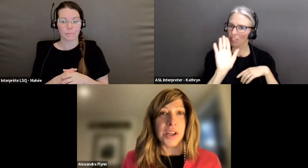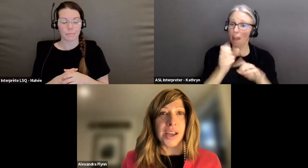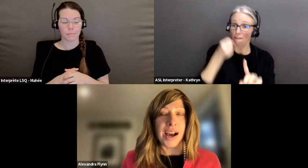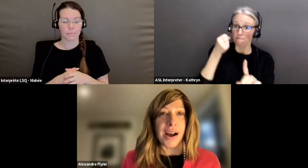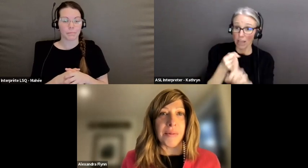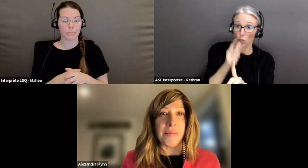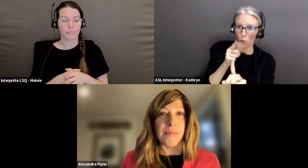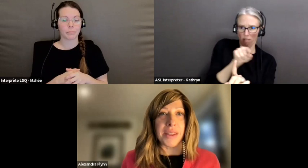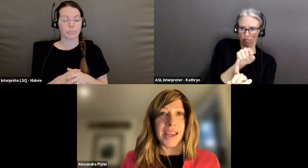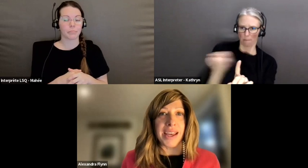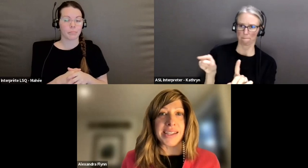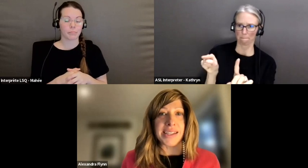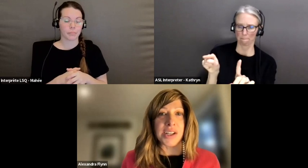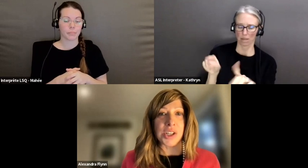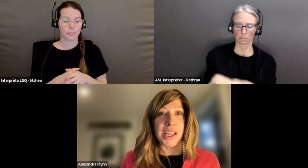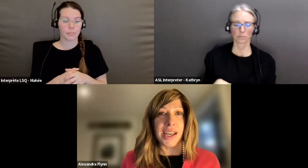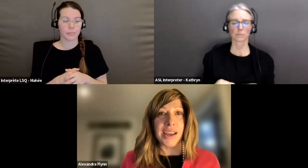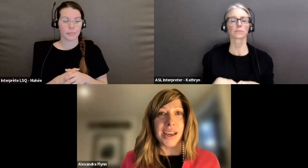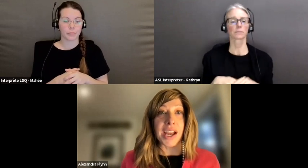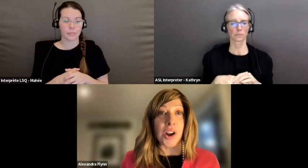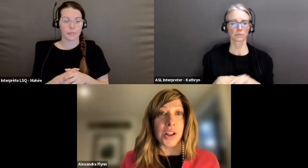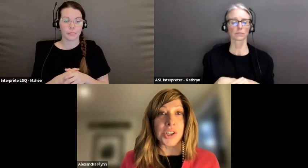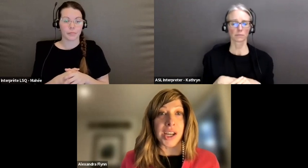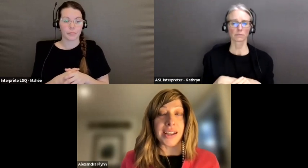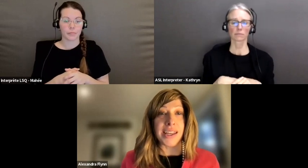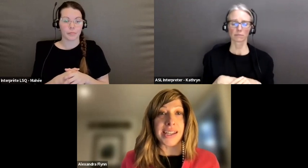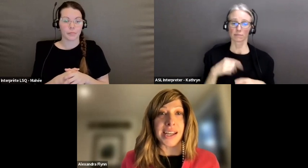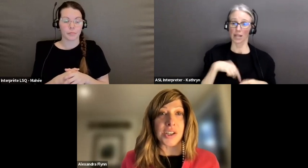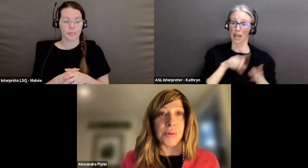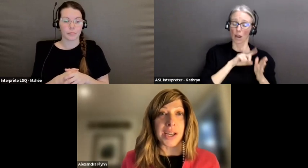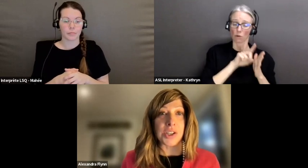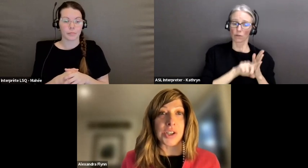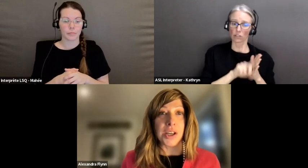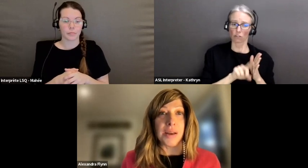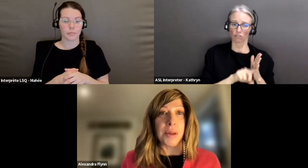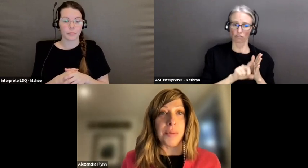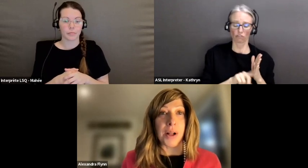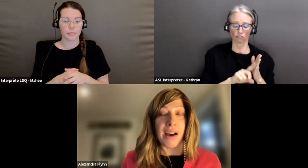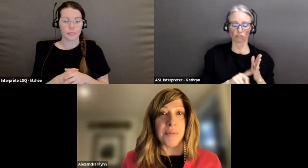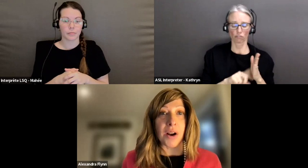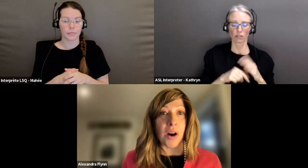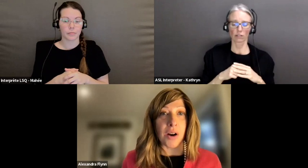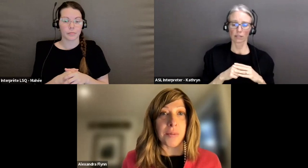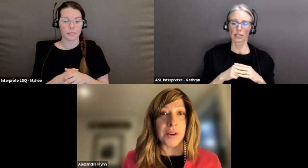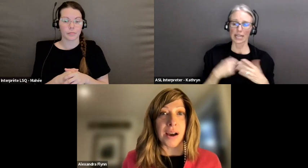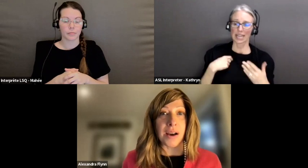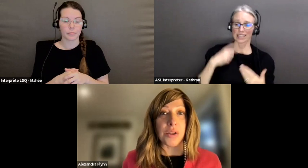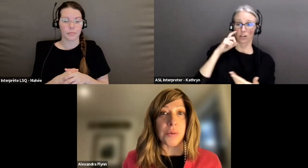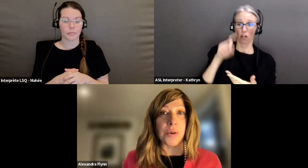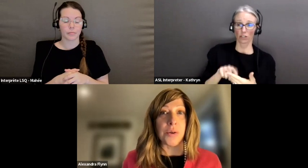research is essentially acknowledging the extent to which people have been